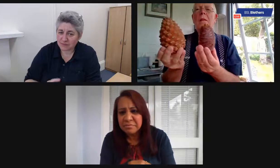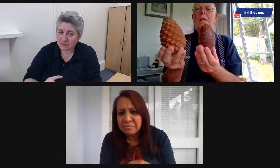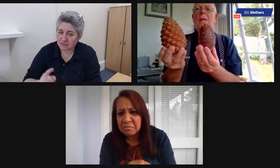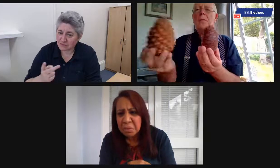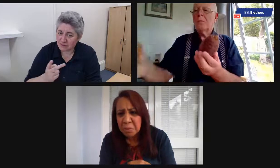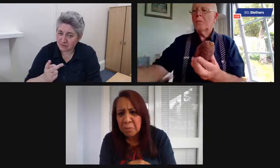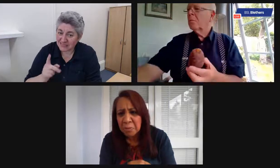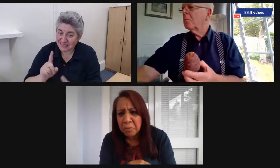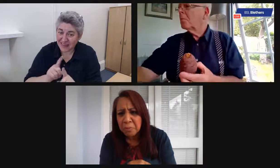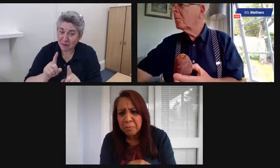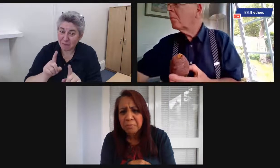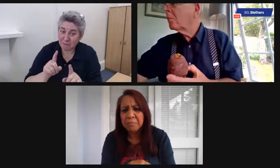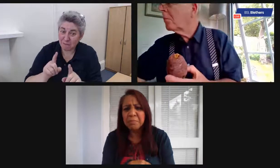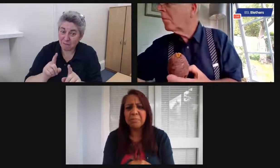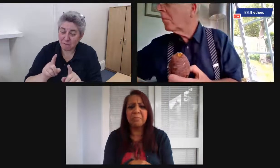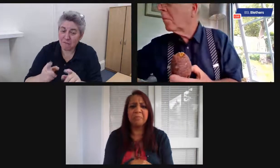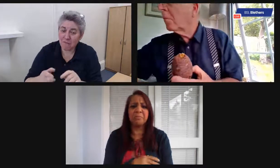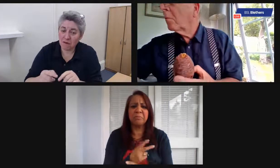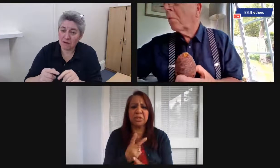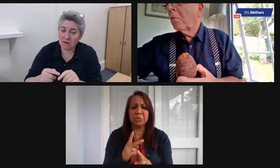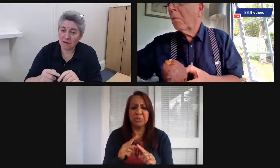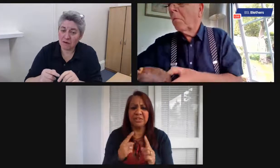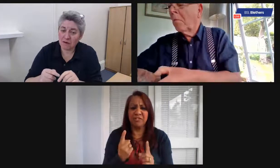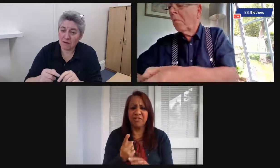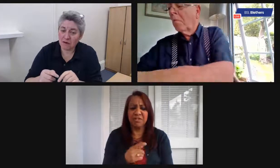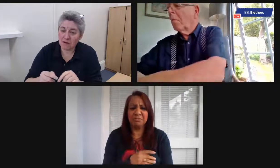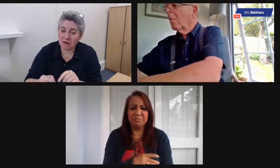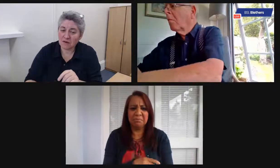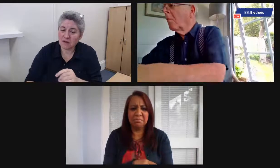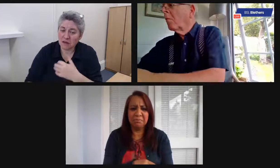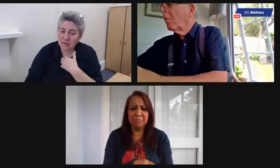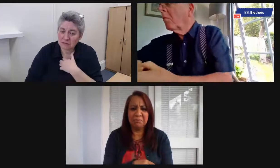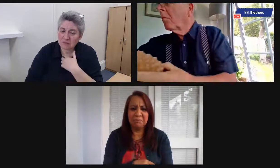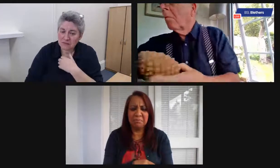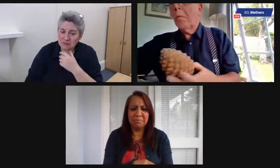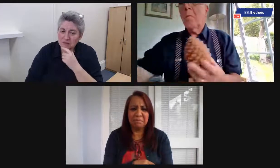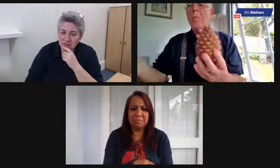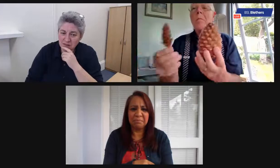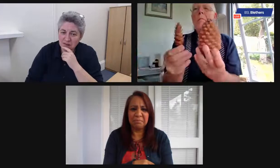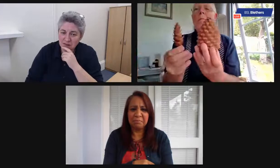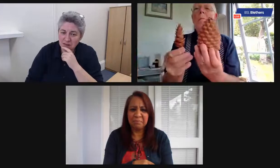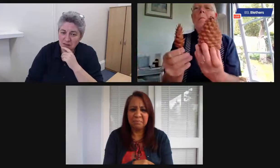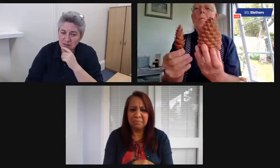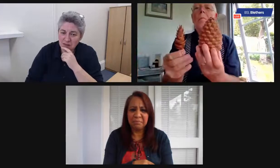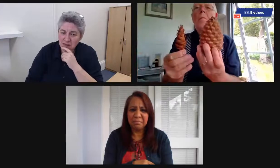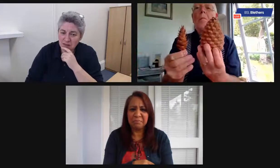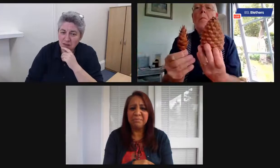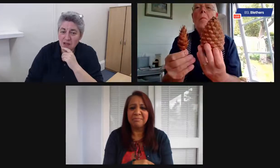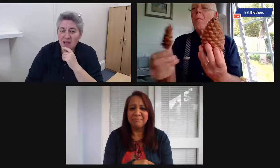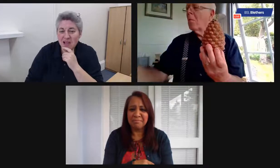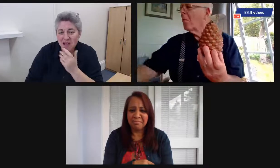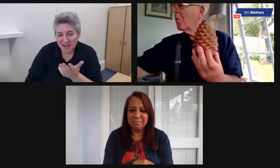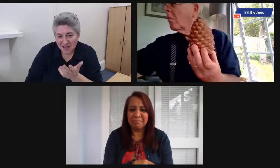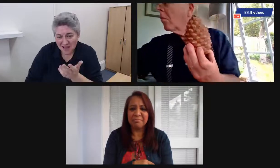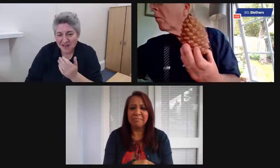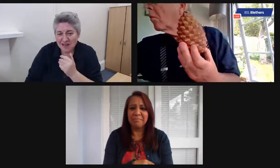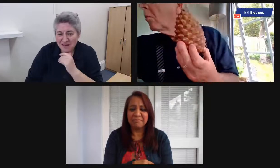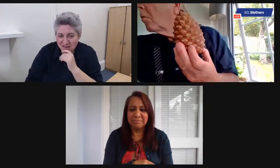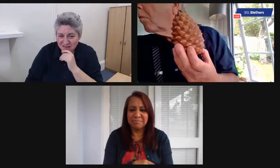this one, oh my goodness. Is that from the same family? or this one and this one, Oh,